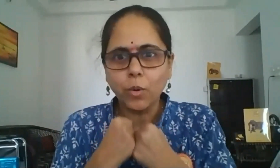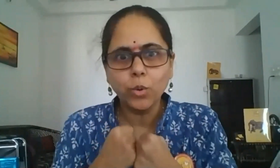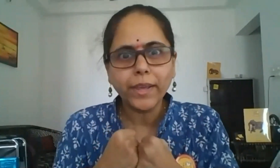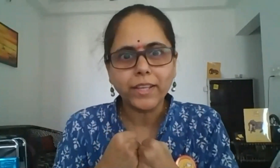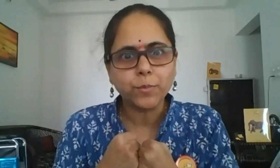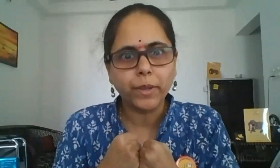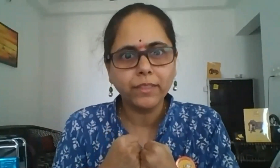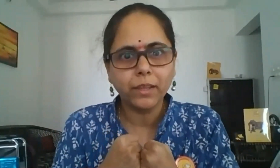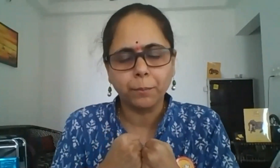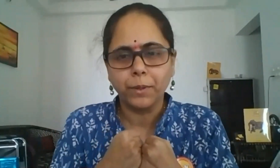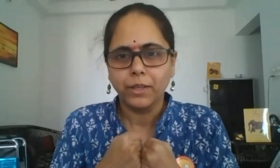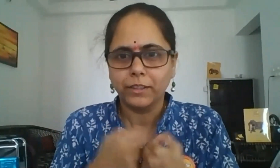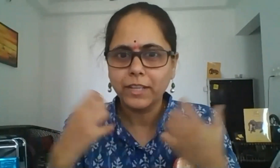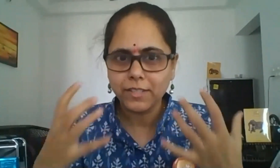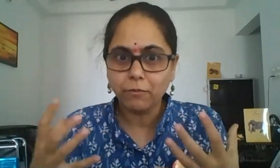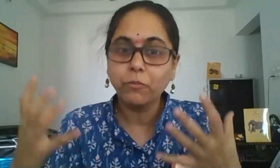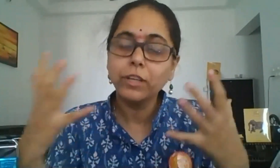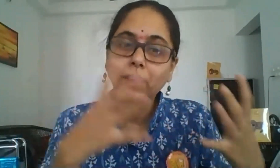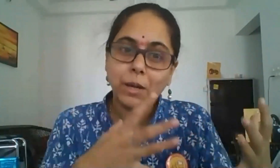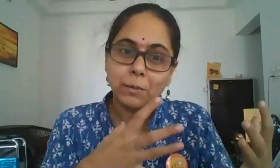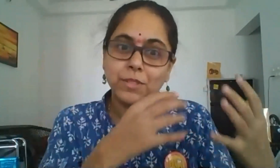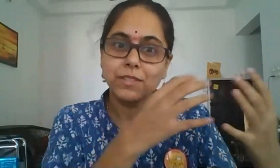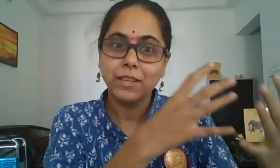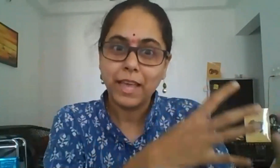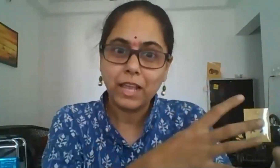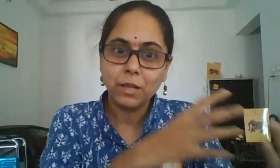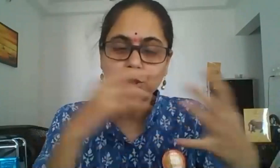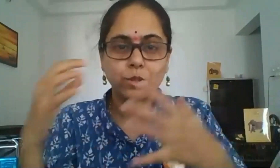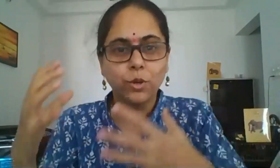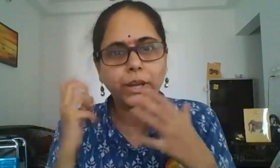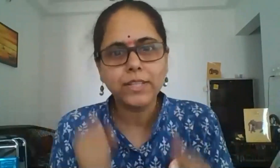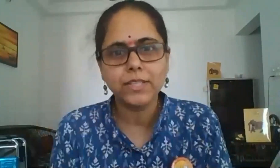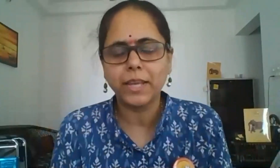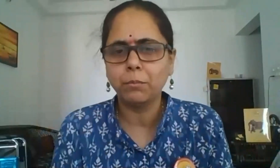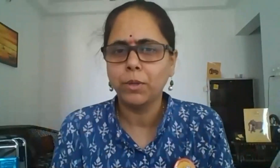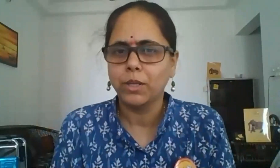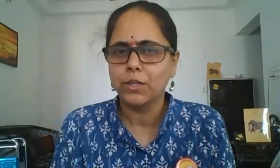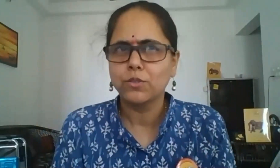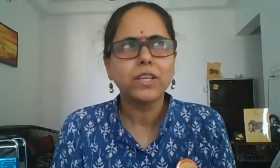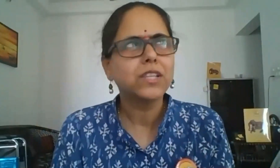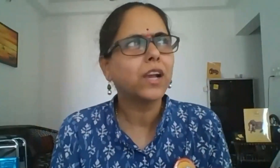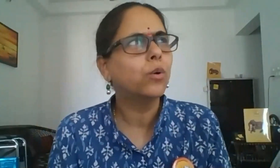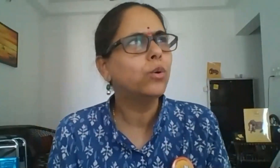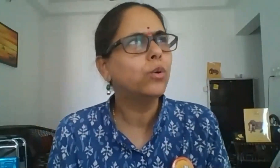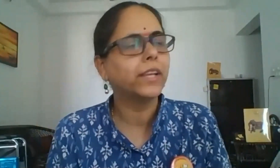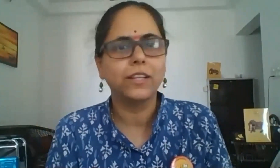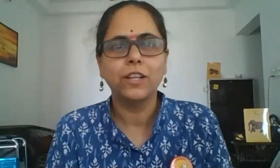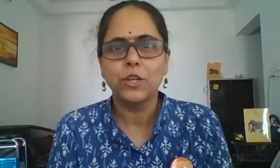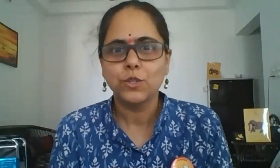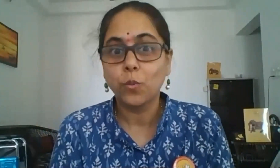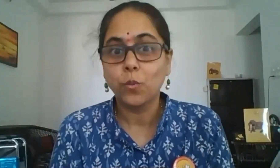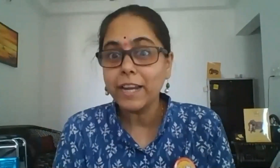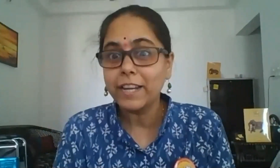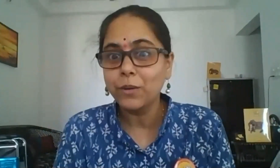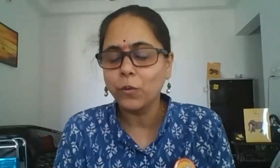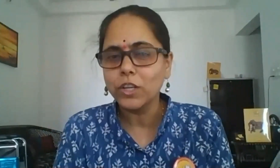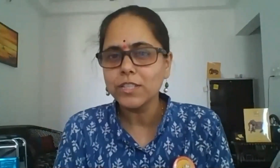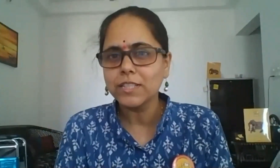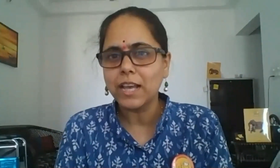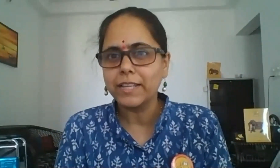I explain them that someone comes, helps, donates time? So I was like, how do I tell? So what I did was, I